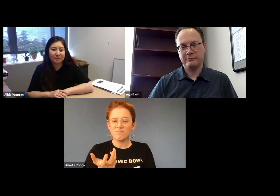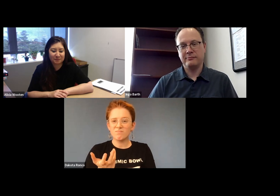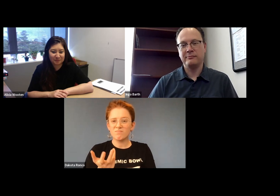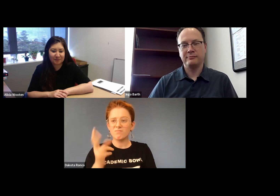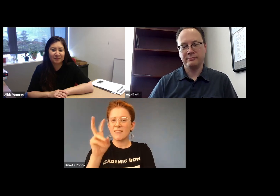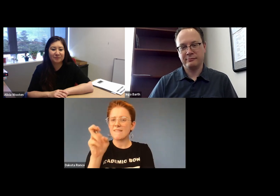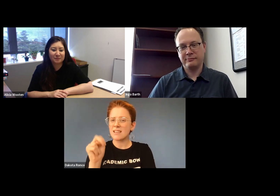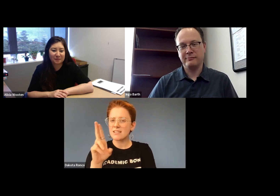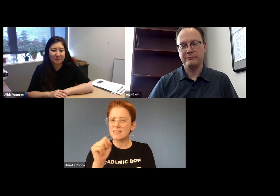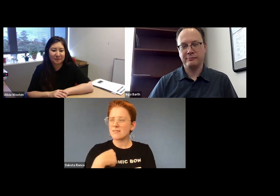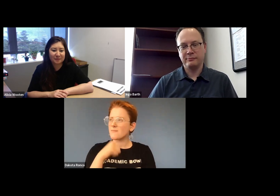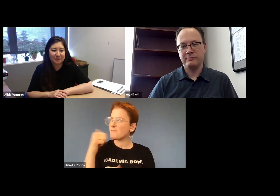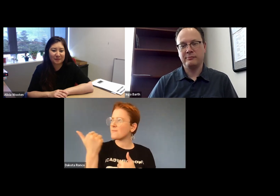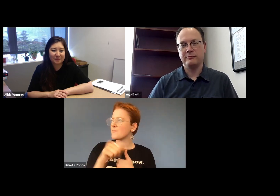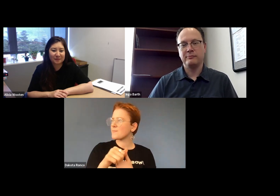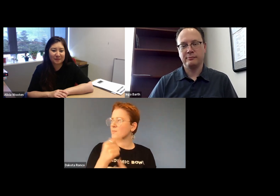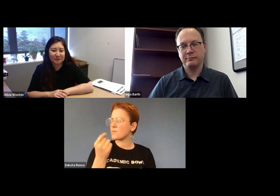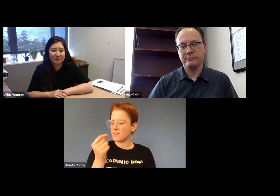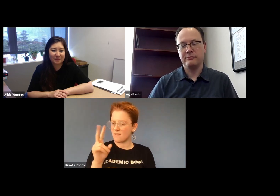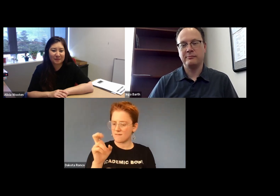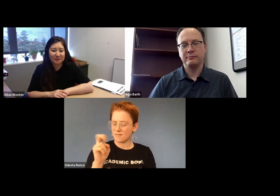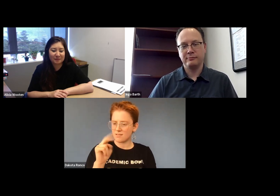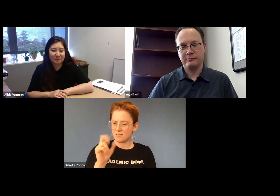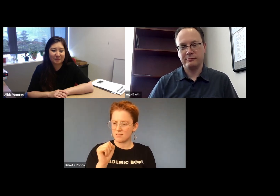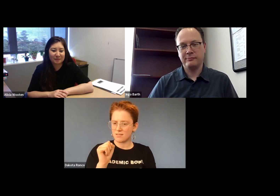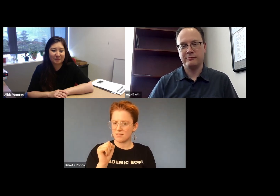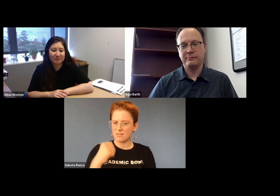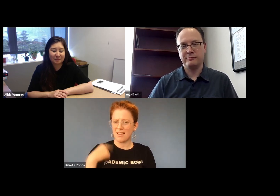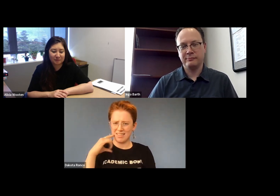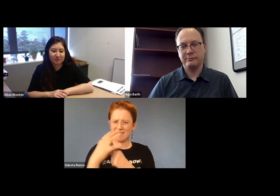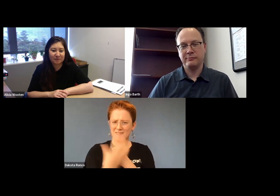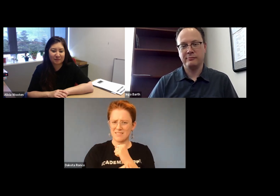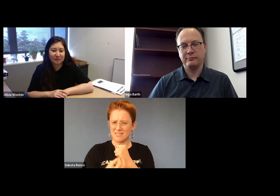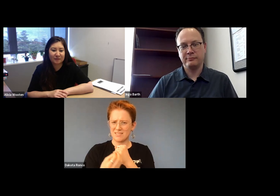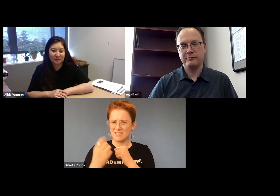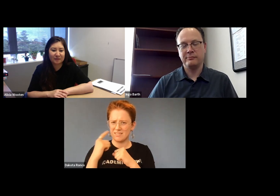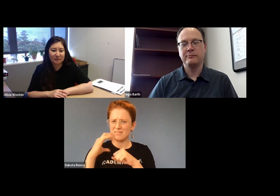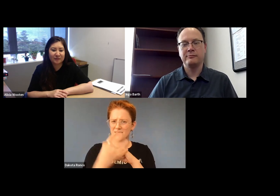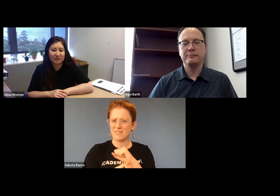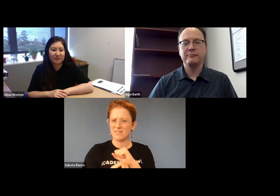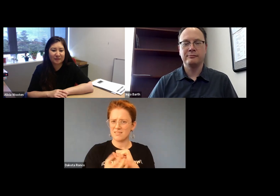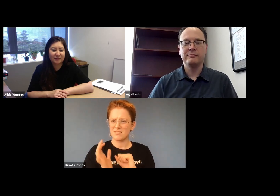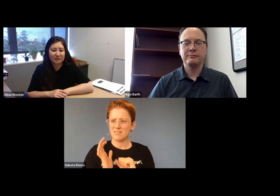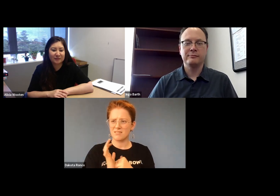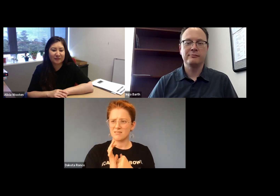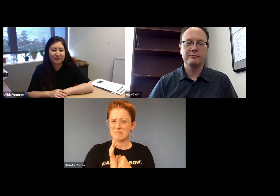and sun and moon, of course. Venus, I don't remember what we typically